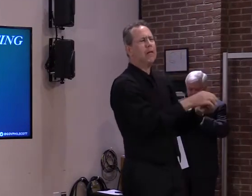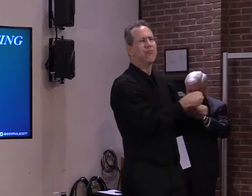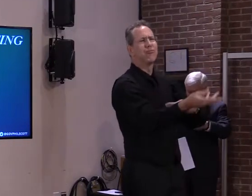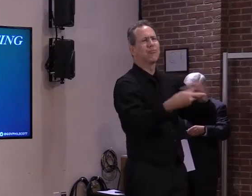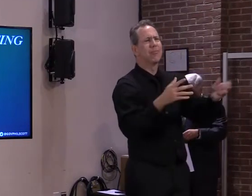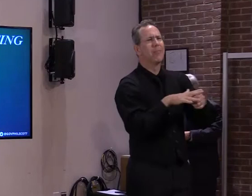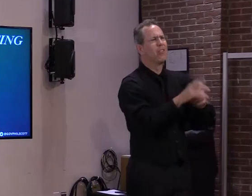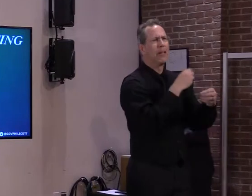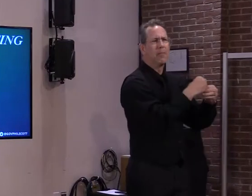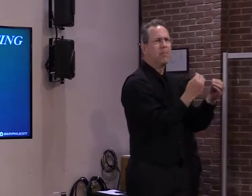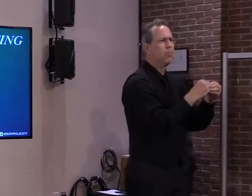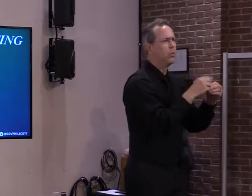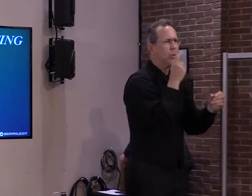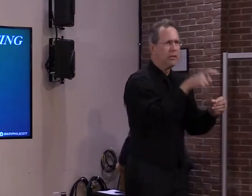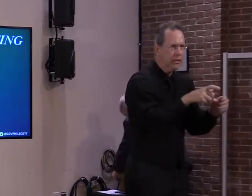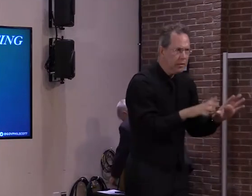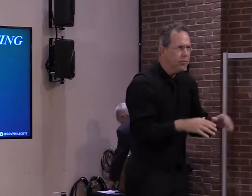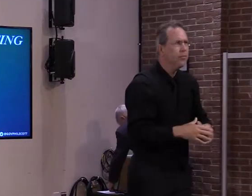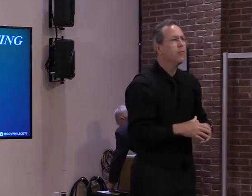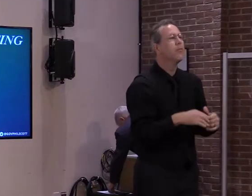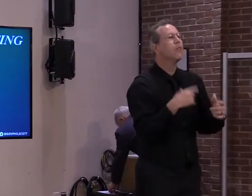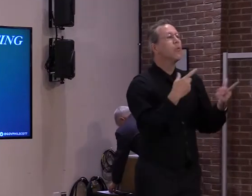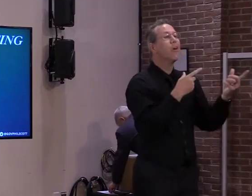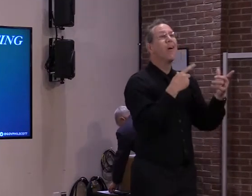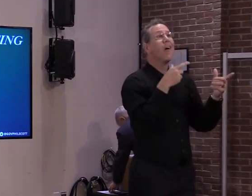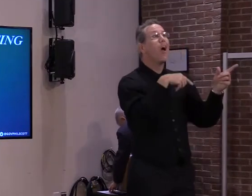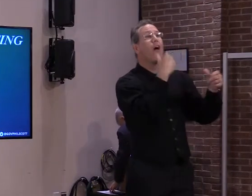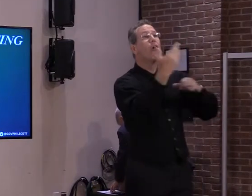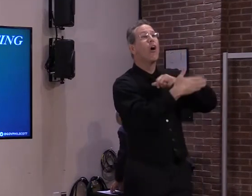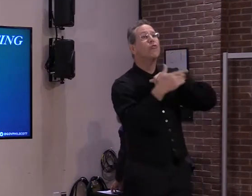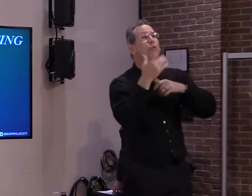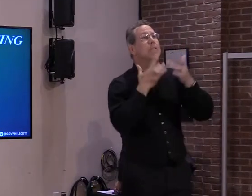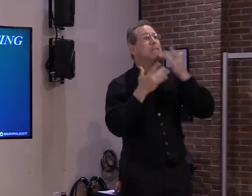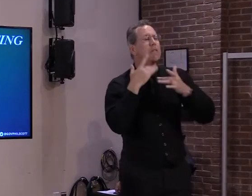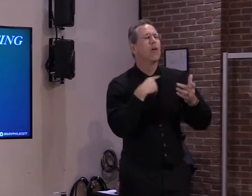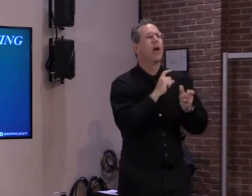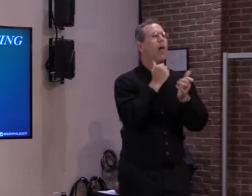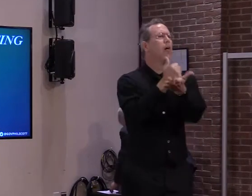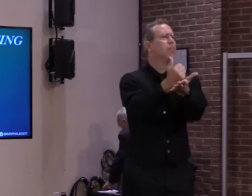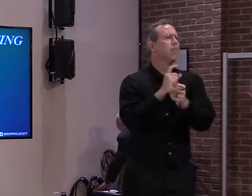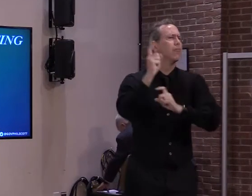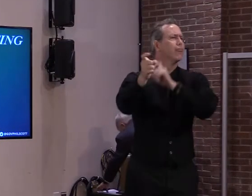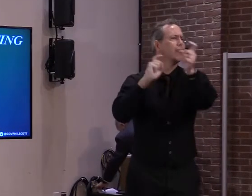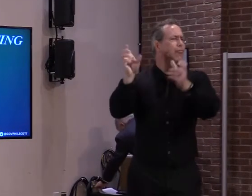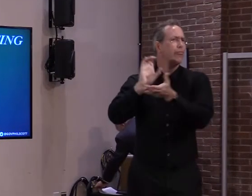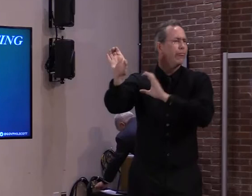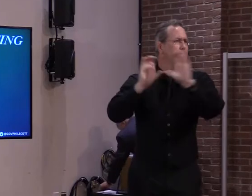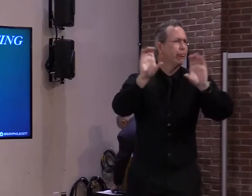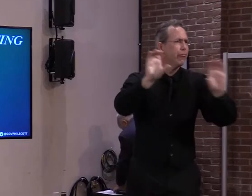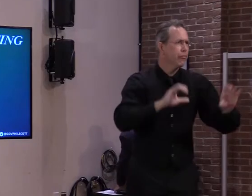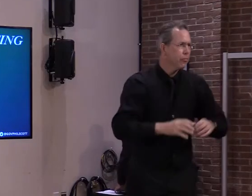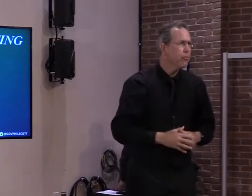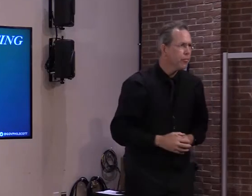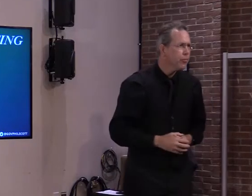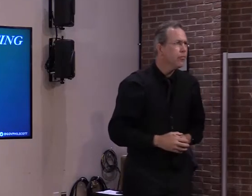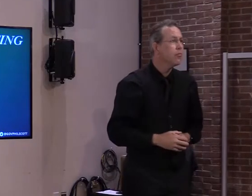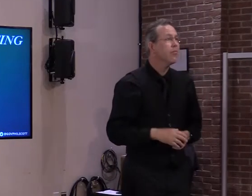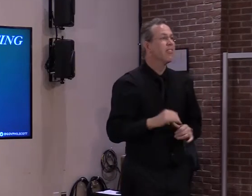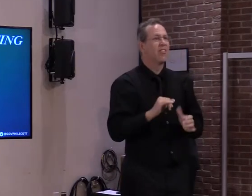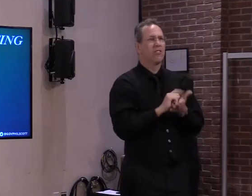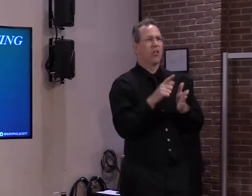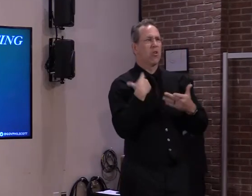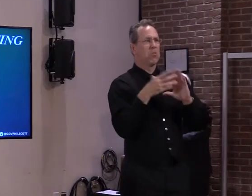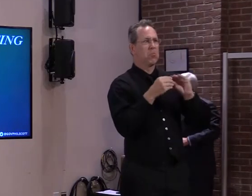about it for the White House briefing. No other new information. So next, as you know, last